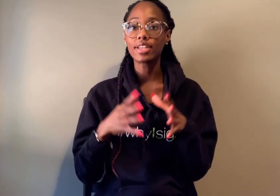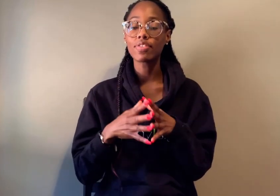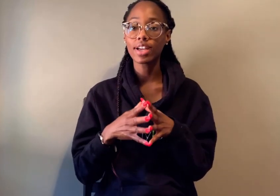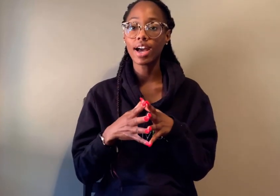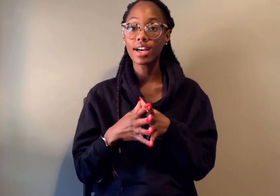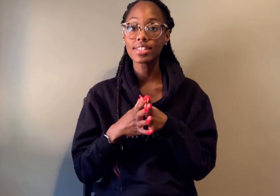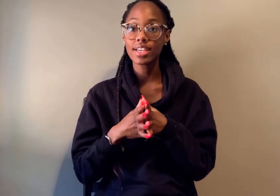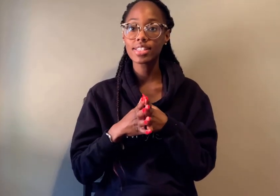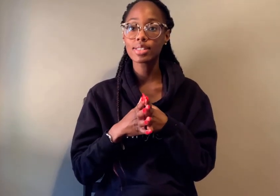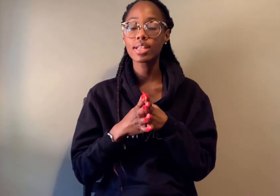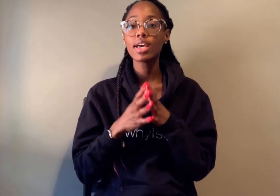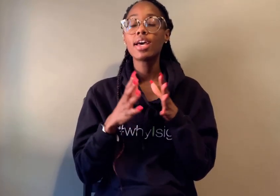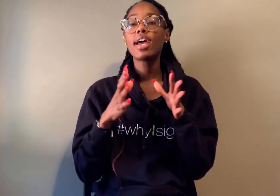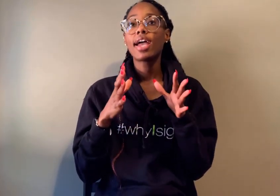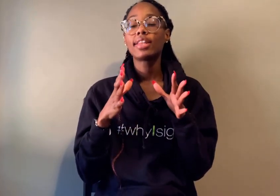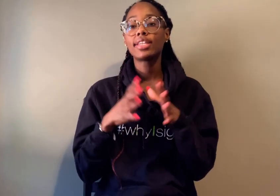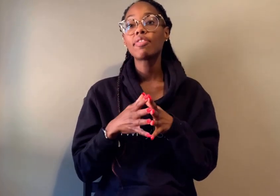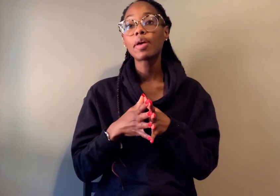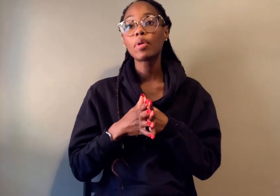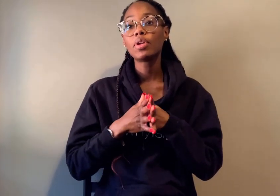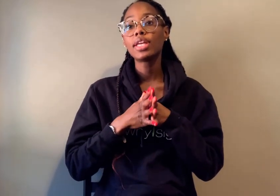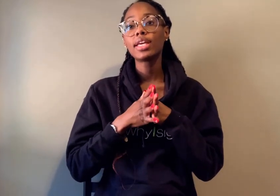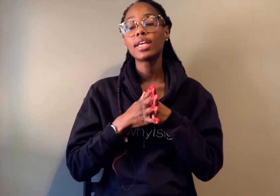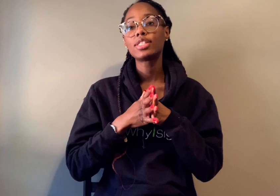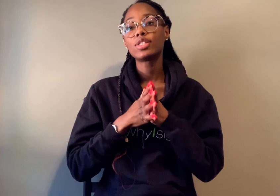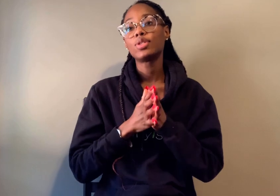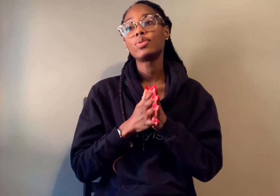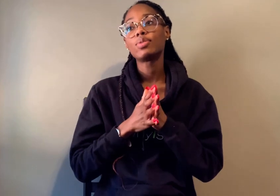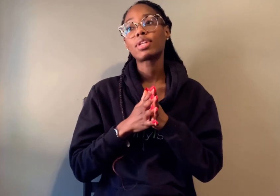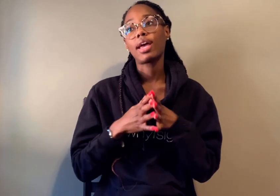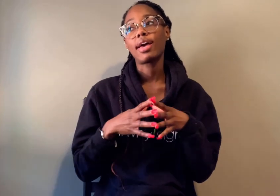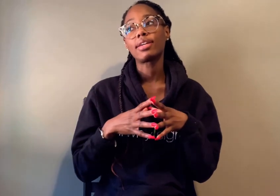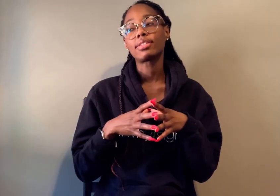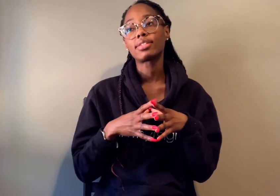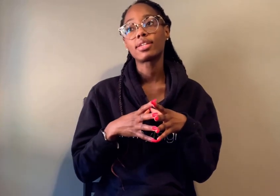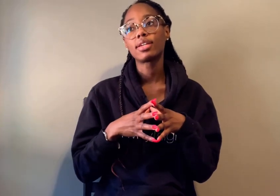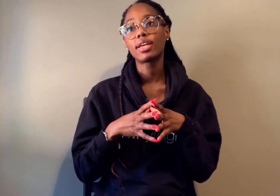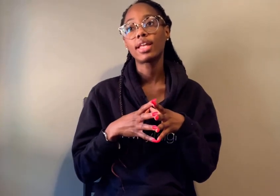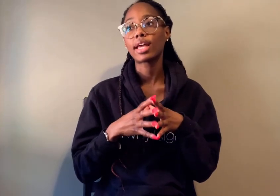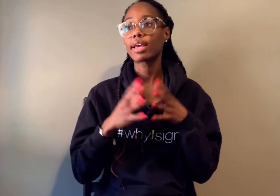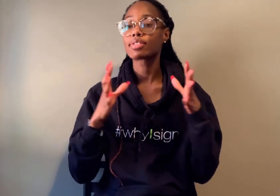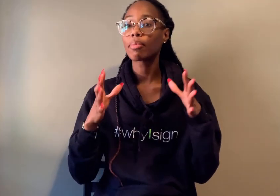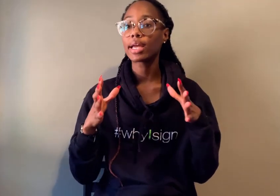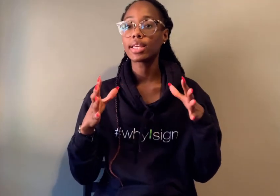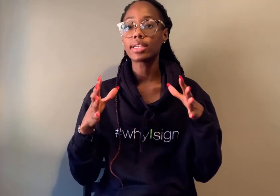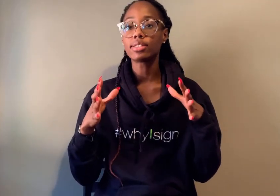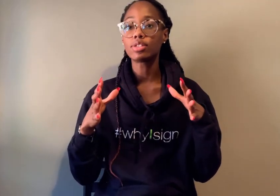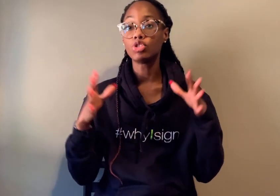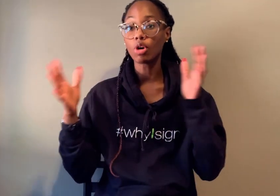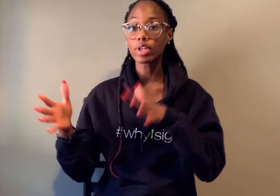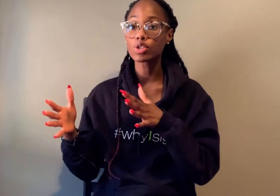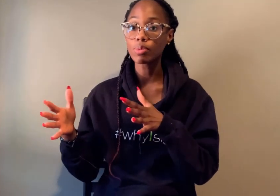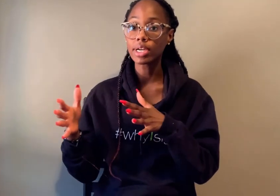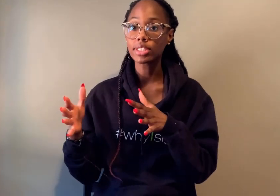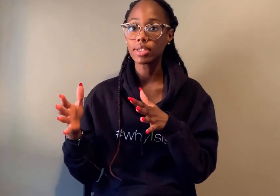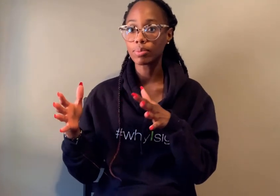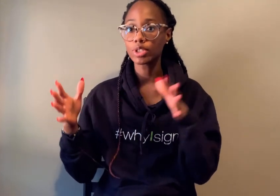different contexts. In the deaf community, it's used as like if somebody is joking too much and we're trying